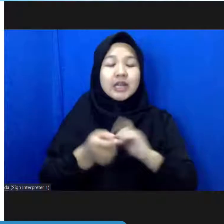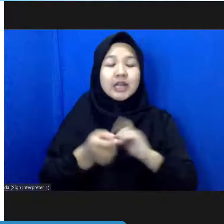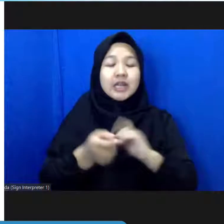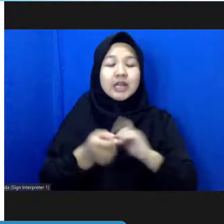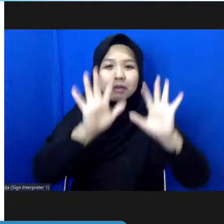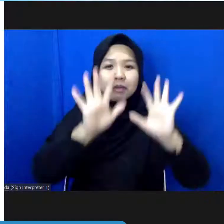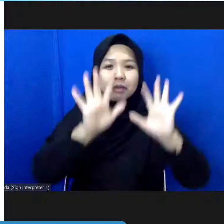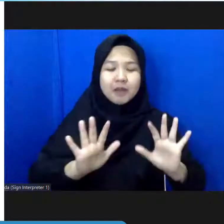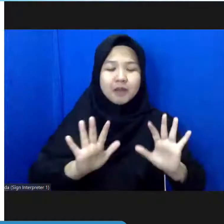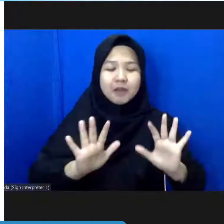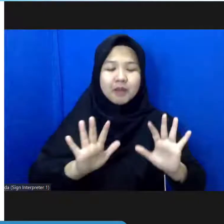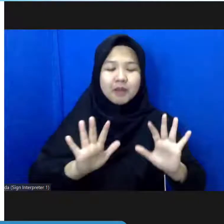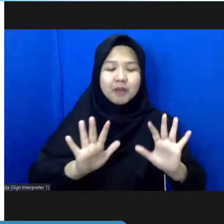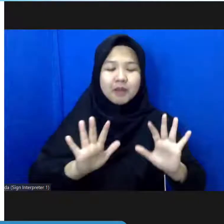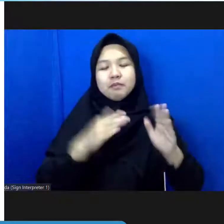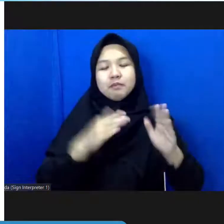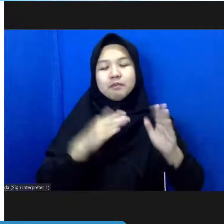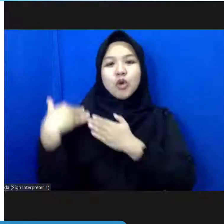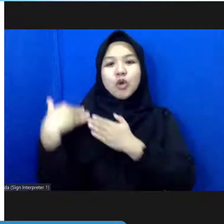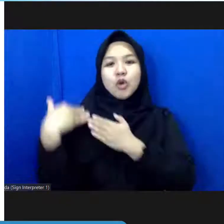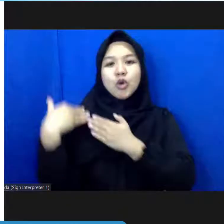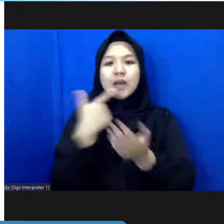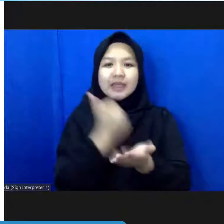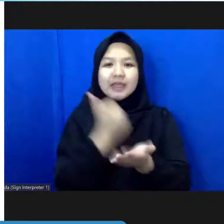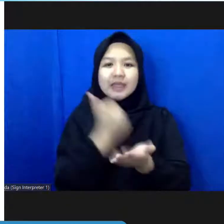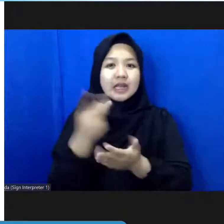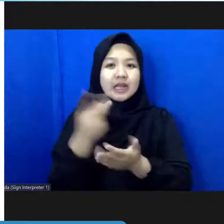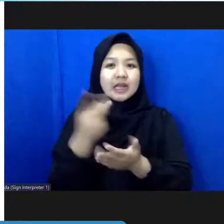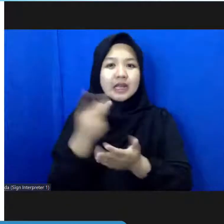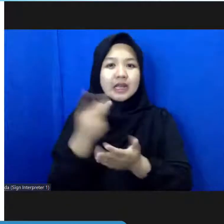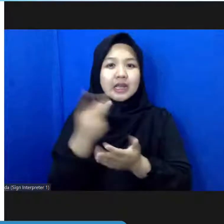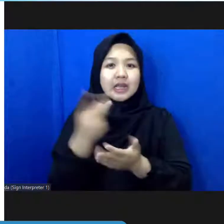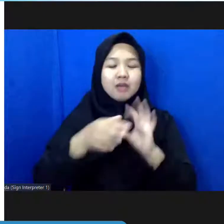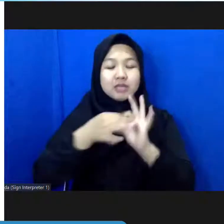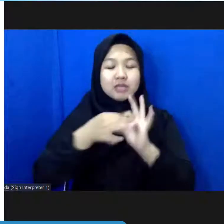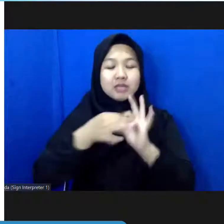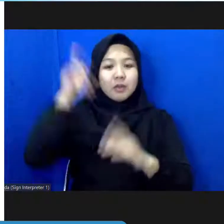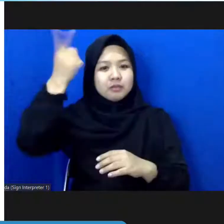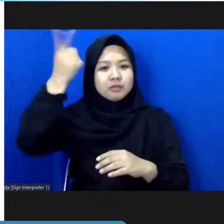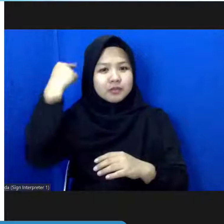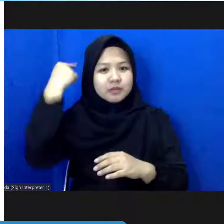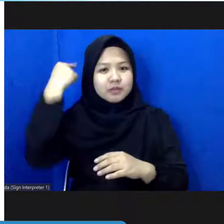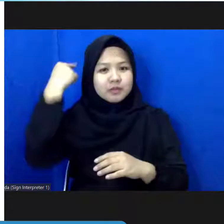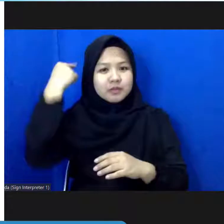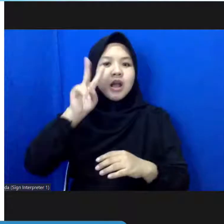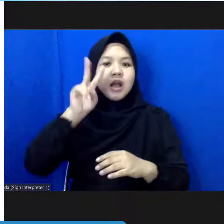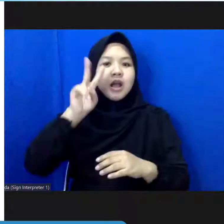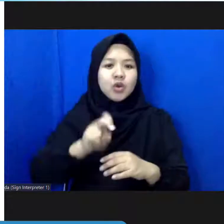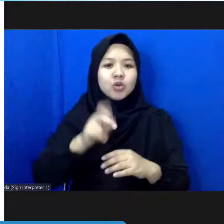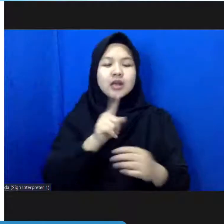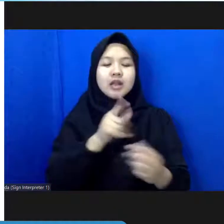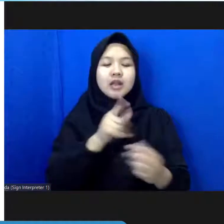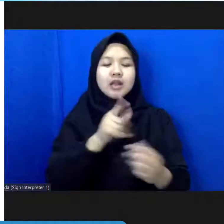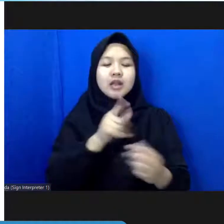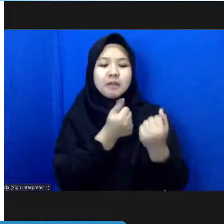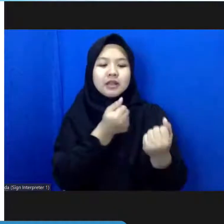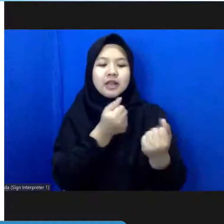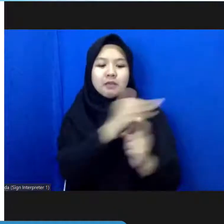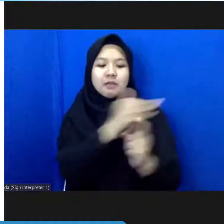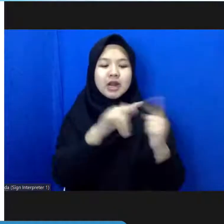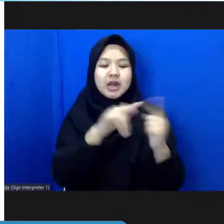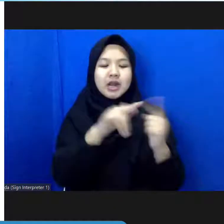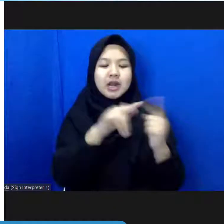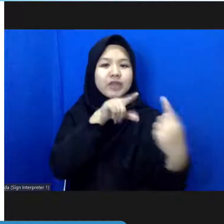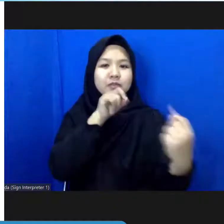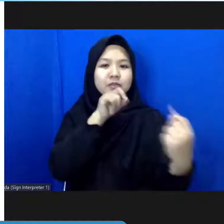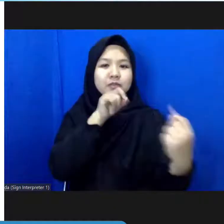And not to mention that whatever we do with the government, it has to get the community feedback. So in Wahana Vision